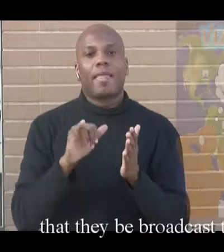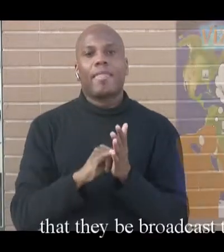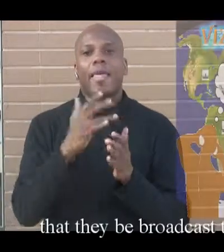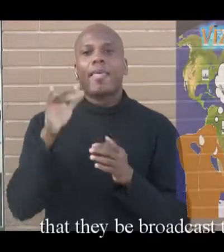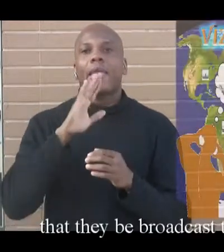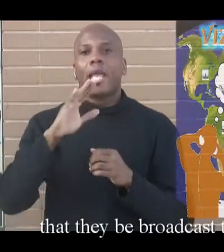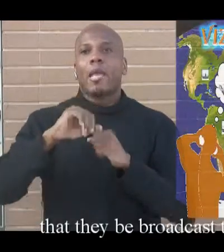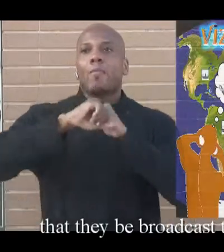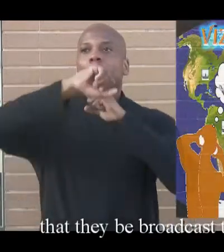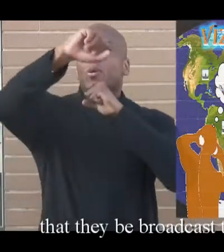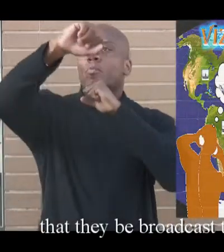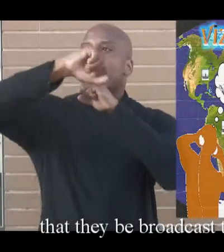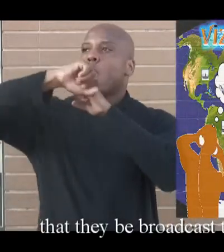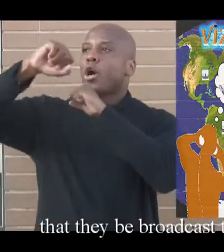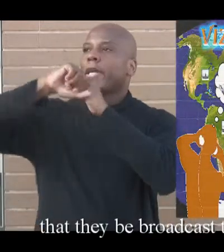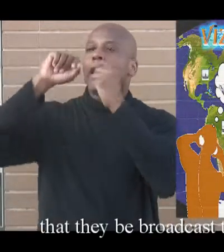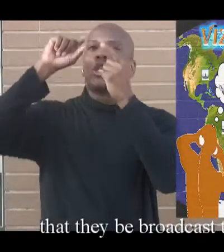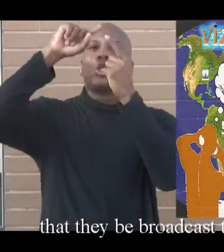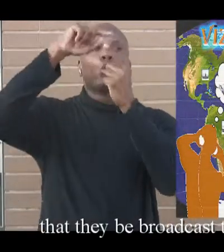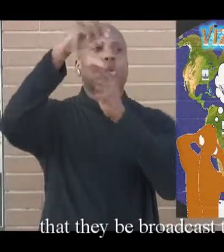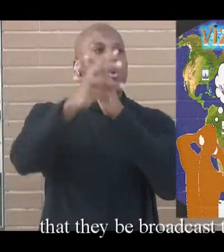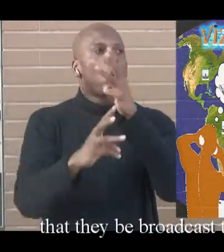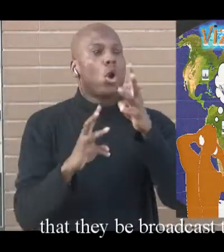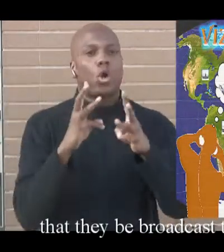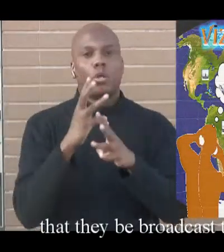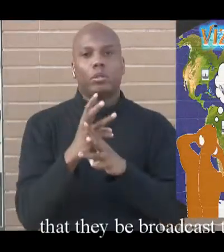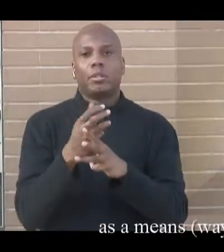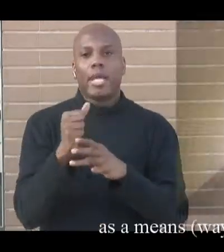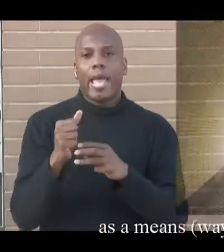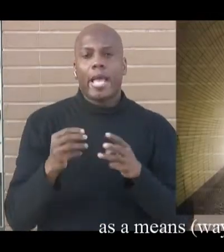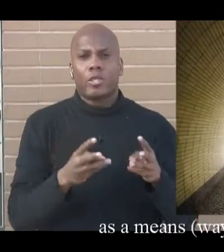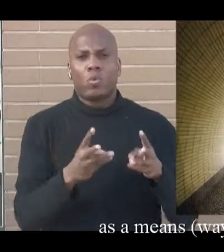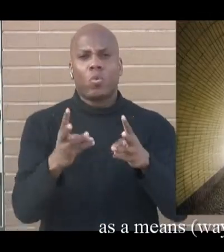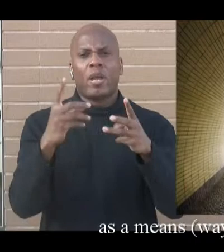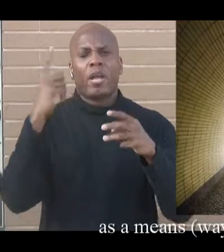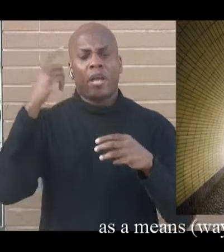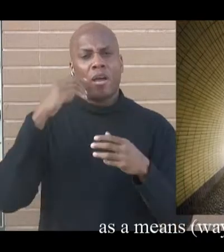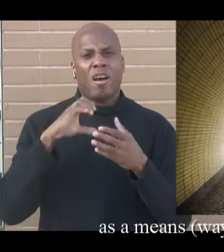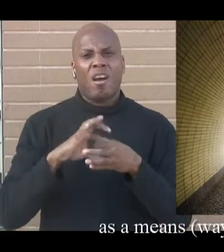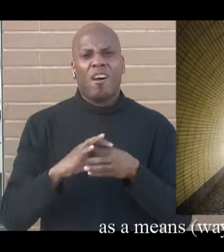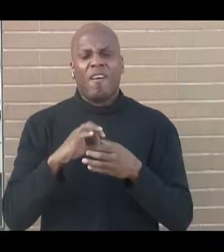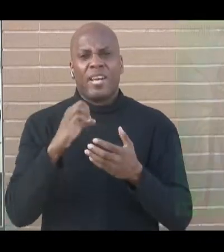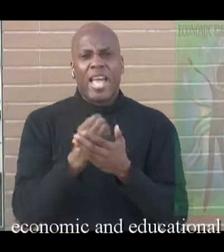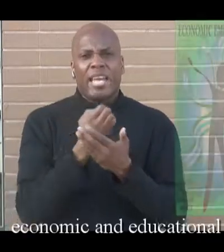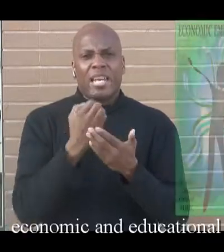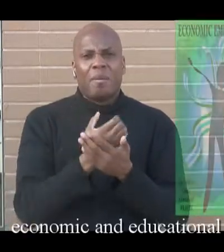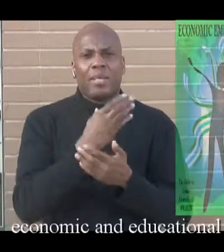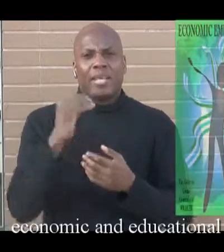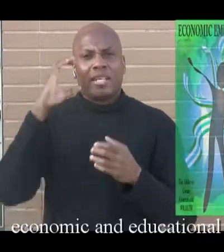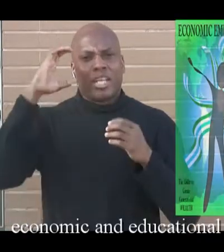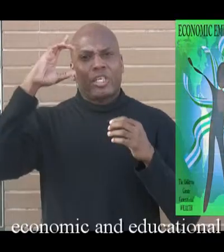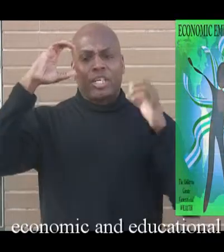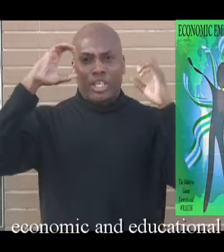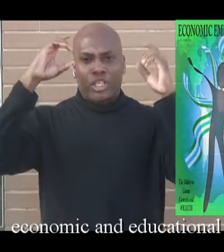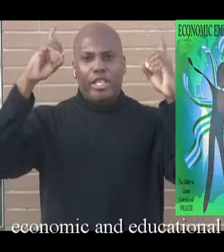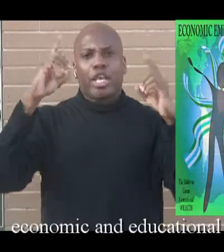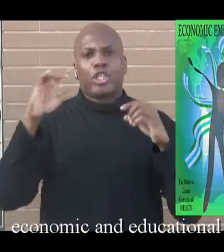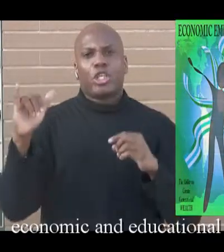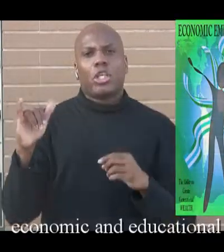pictures, that they be broadcast to the world as a means of economic